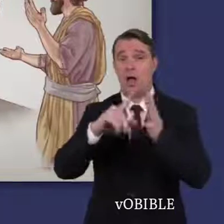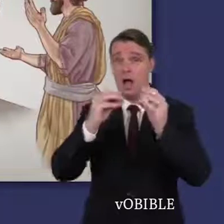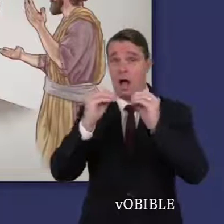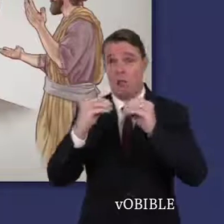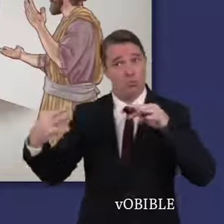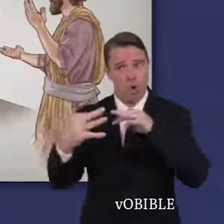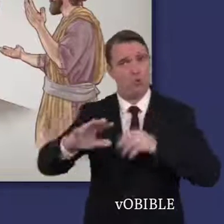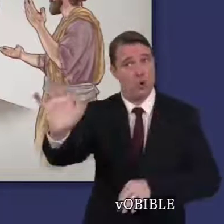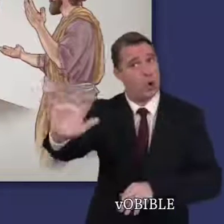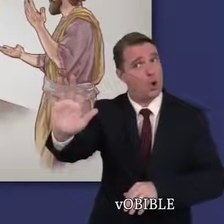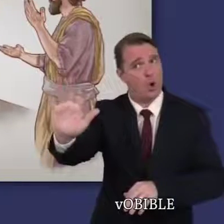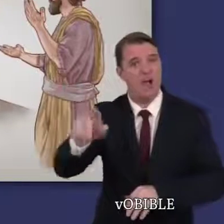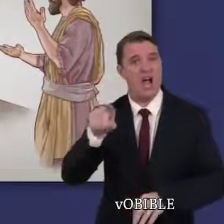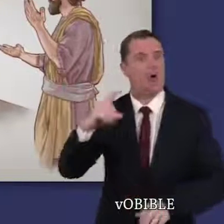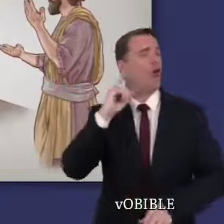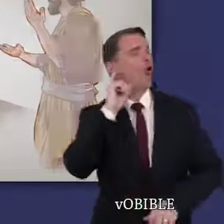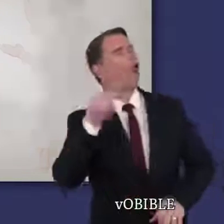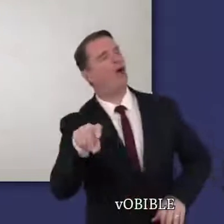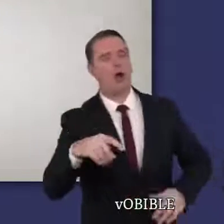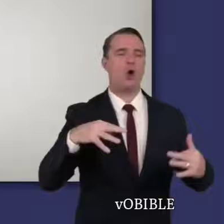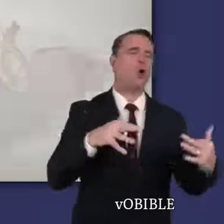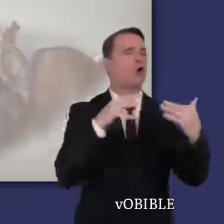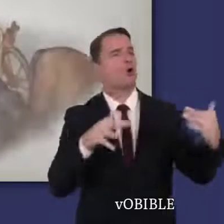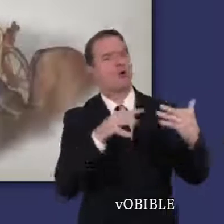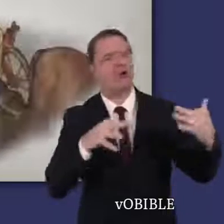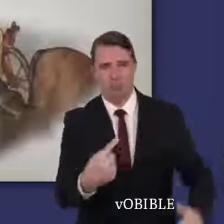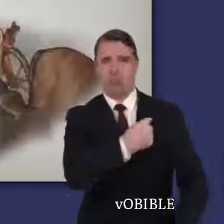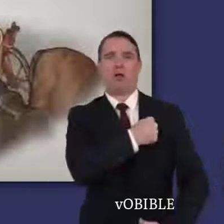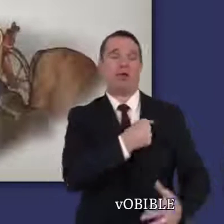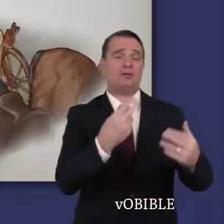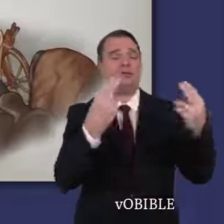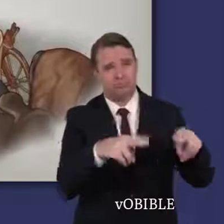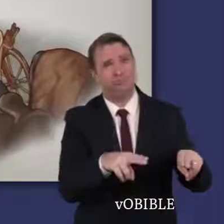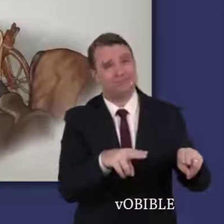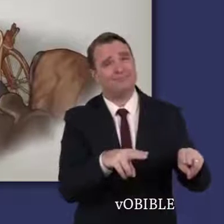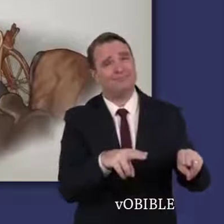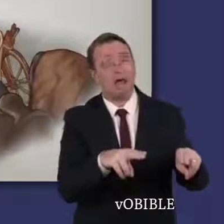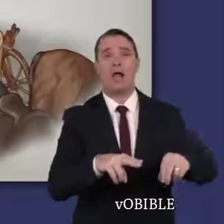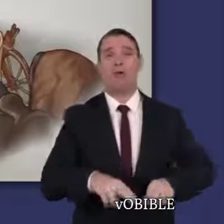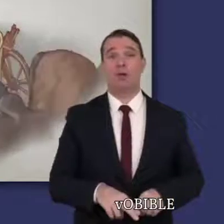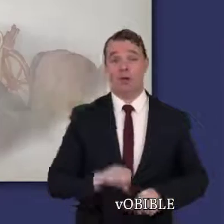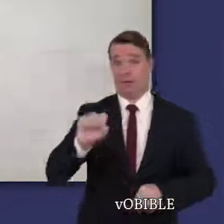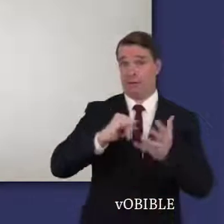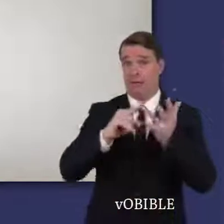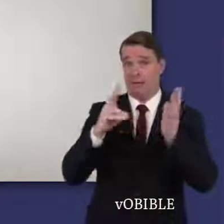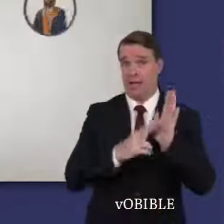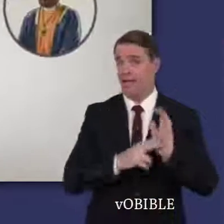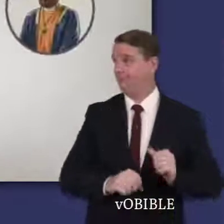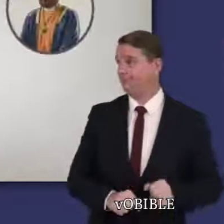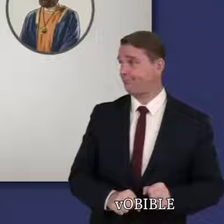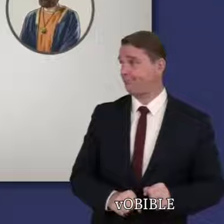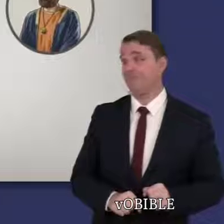prophet Micaiah's warning against fighting Syria. As a result, Ahab is killed in battle. His